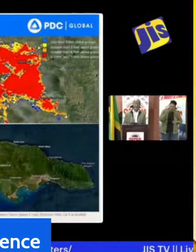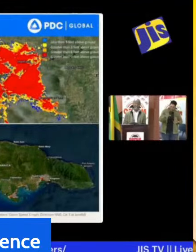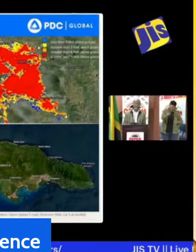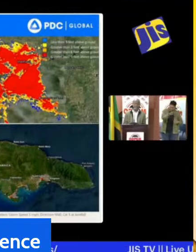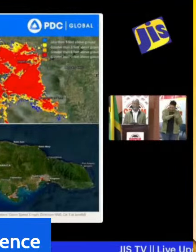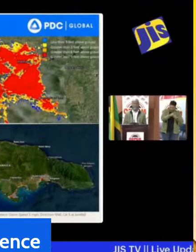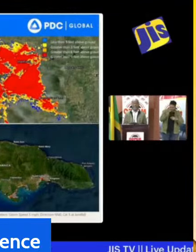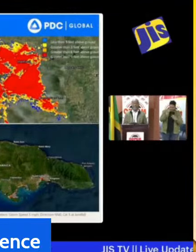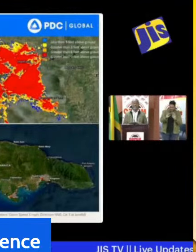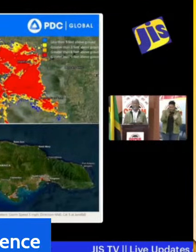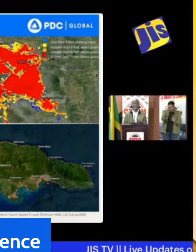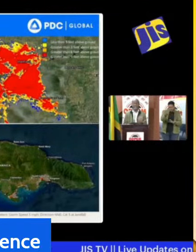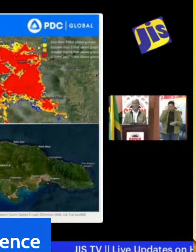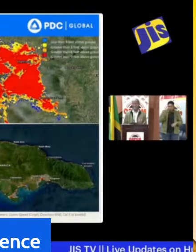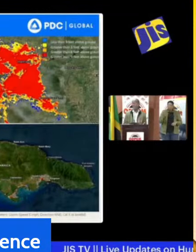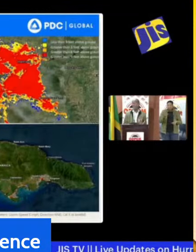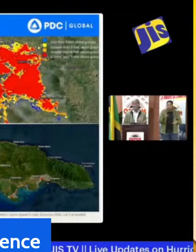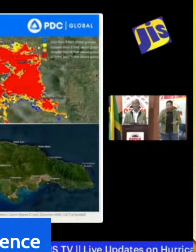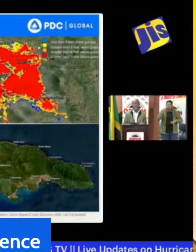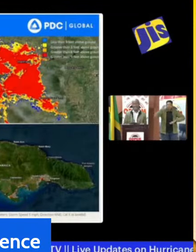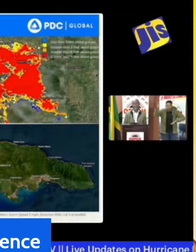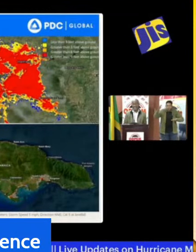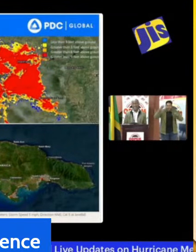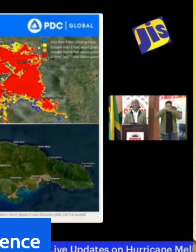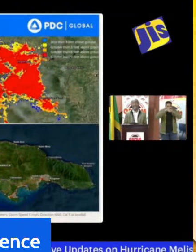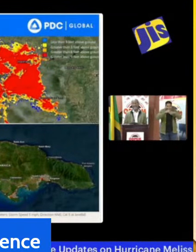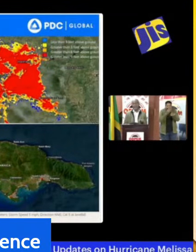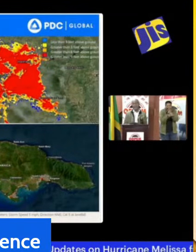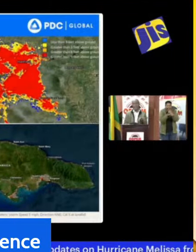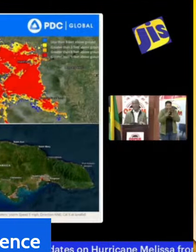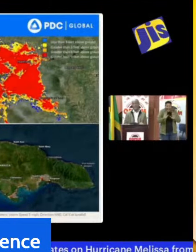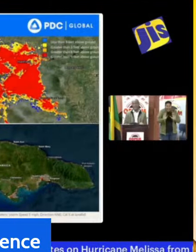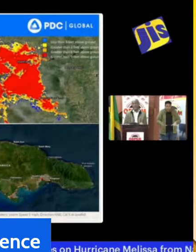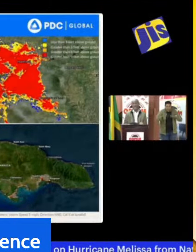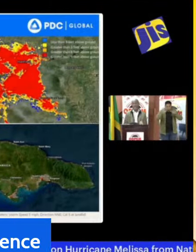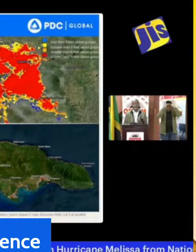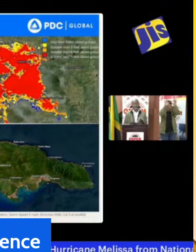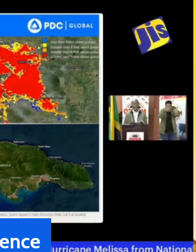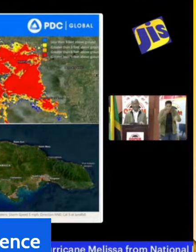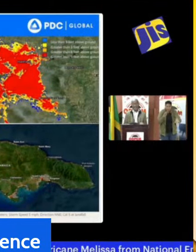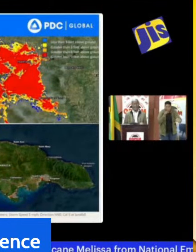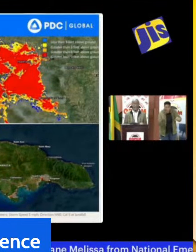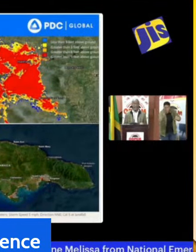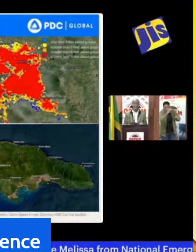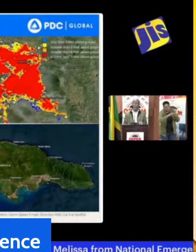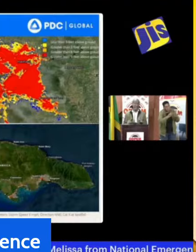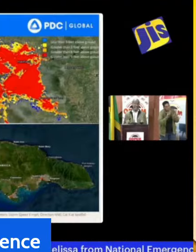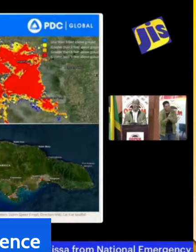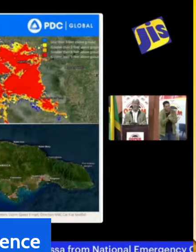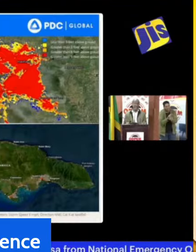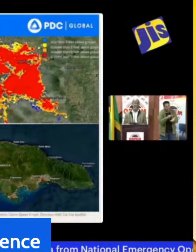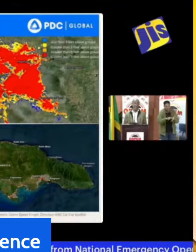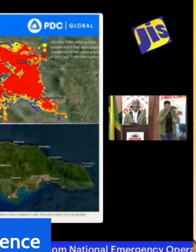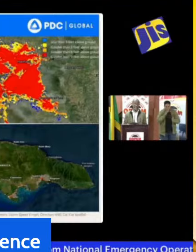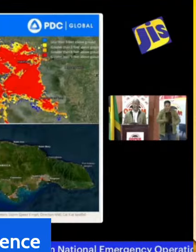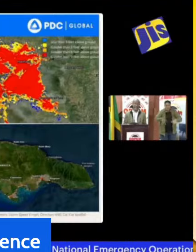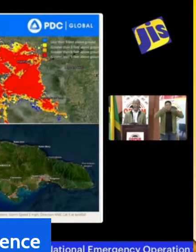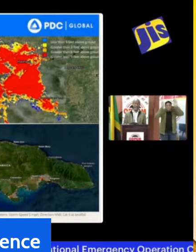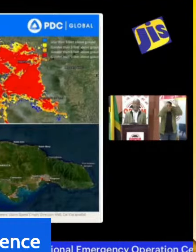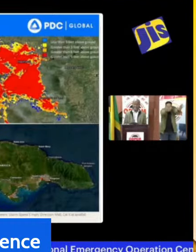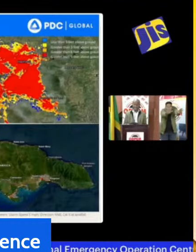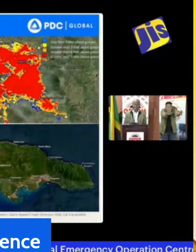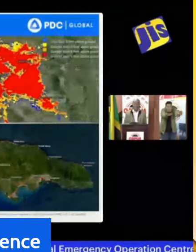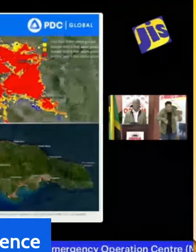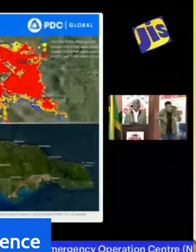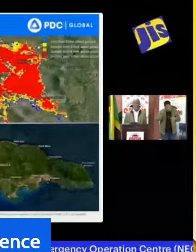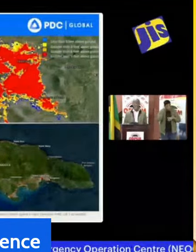area, and you see that it does extend somewhat inland. So we have to be careful about if we are in that general area of